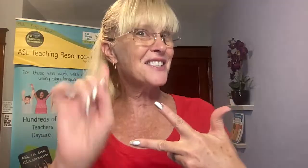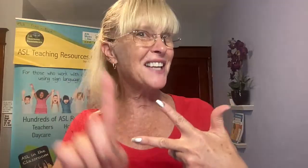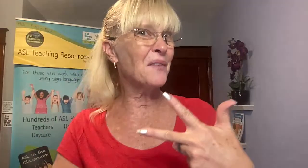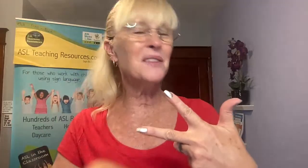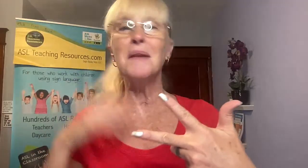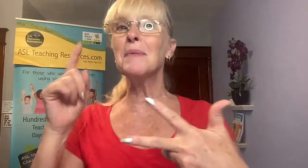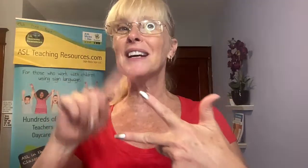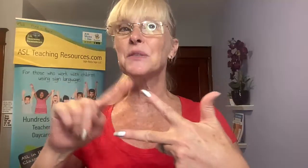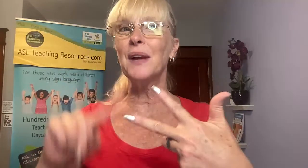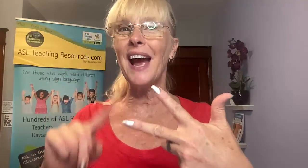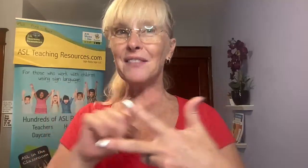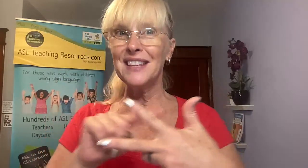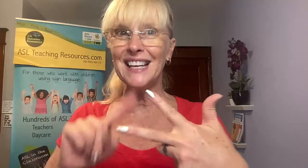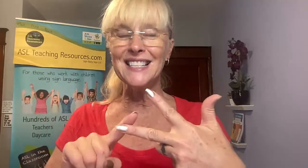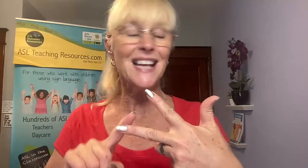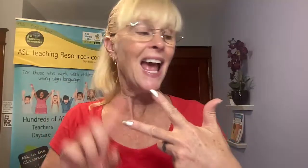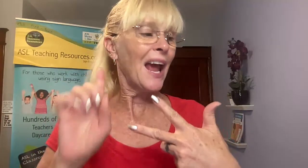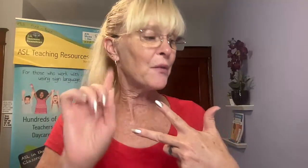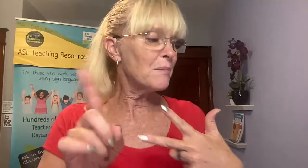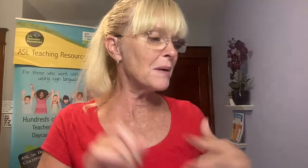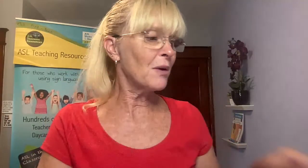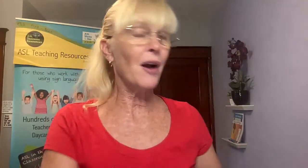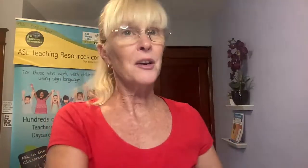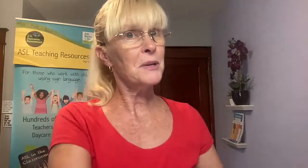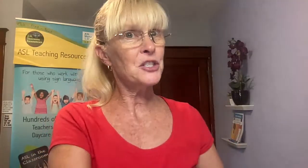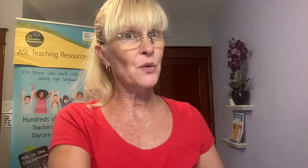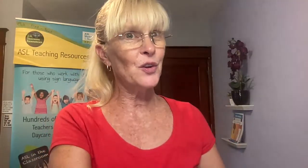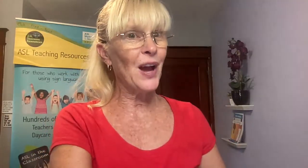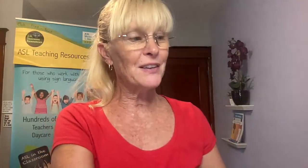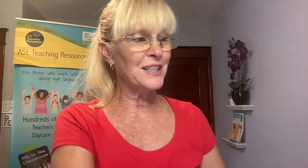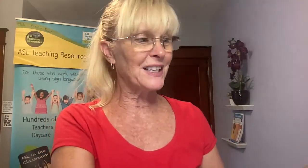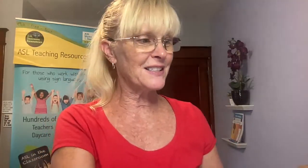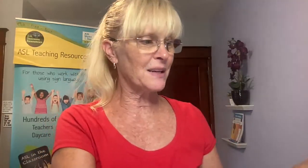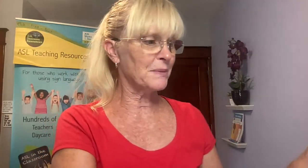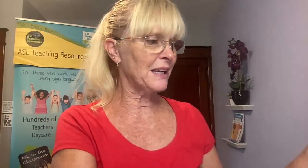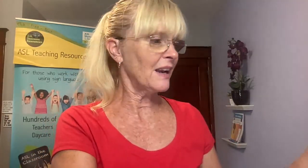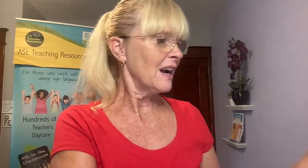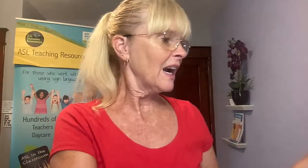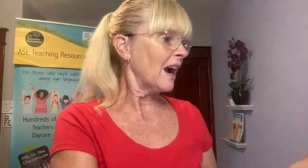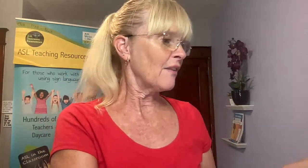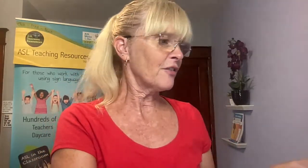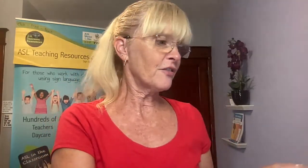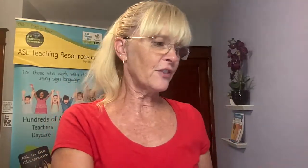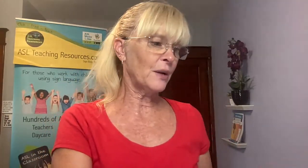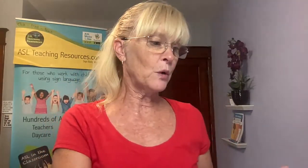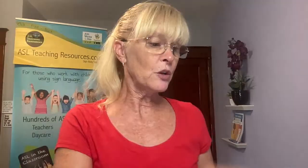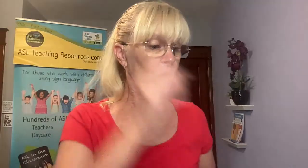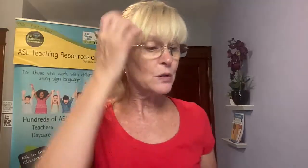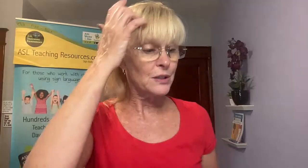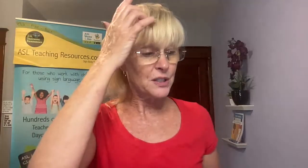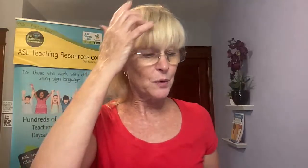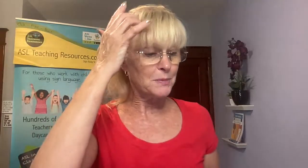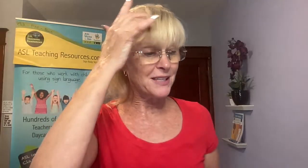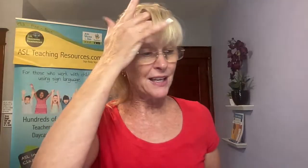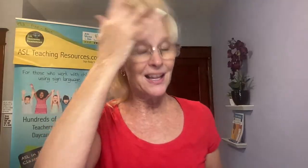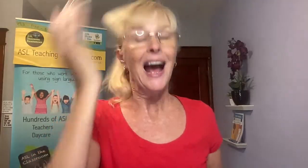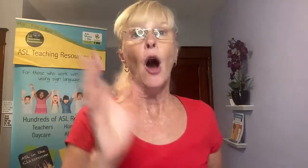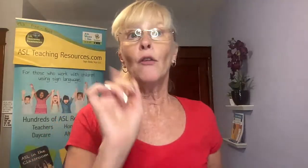stay with me because we have these. And remember, I'm going to be showing you how to get something for free. When you go to this website, hopefully